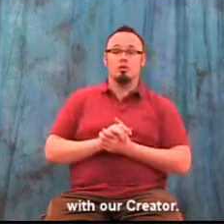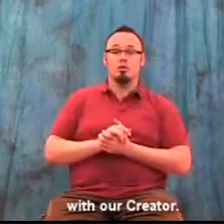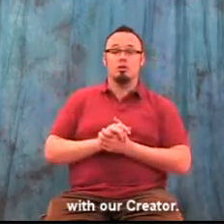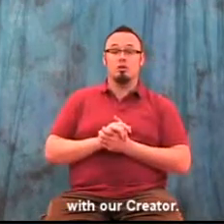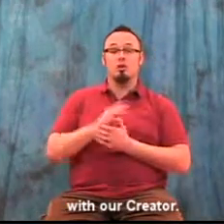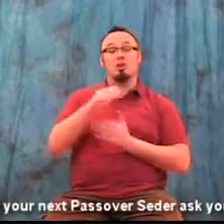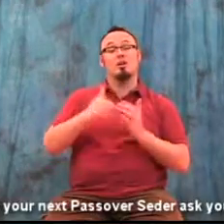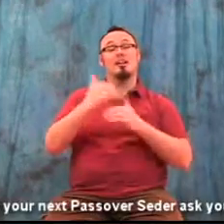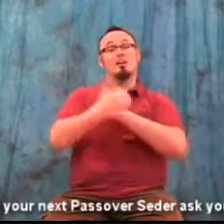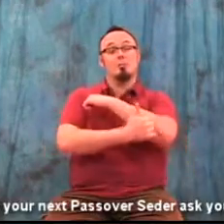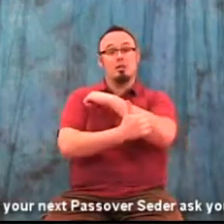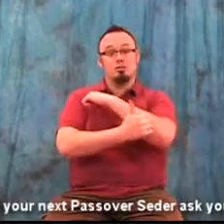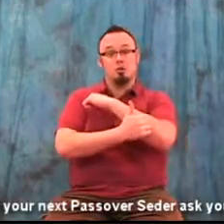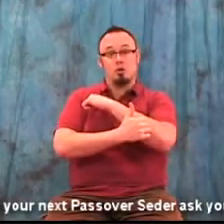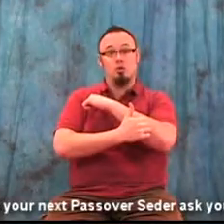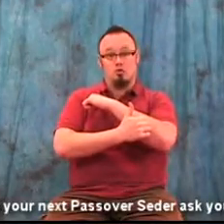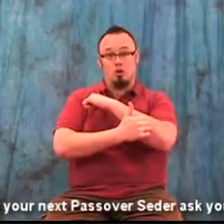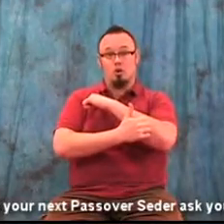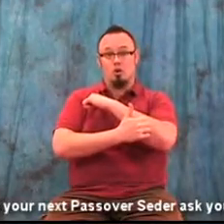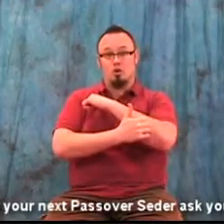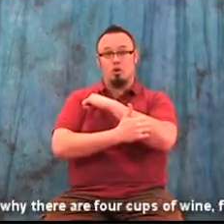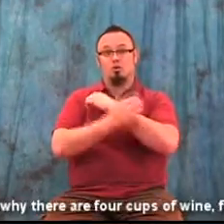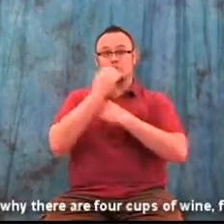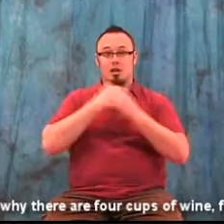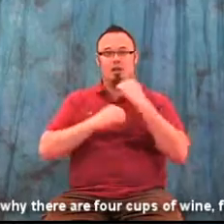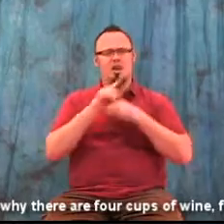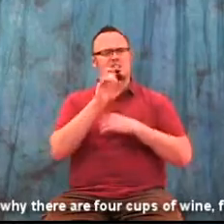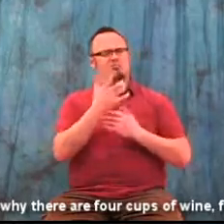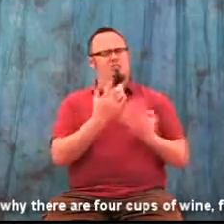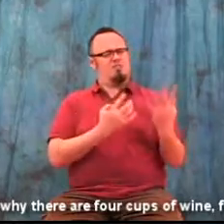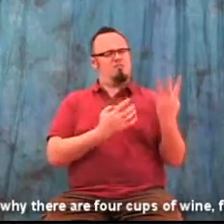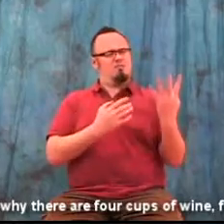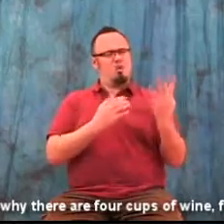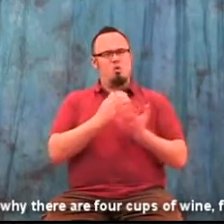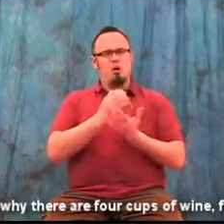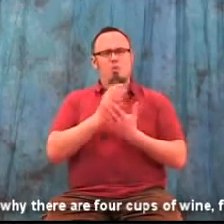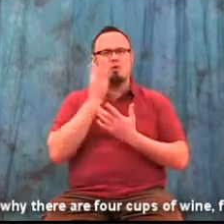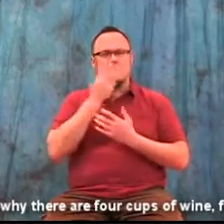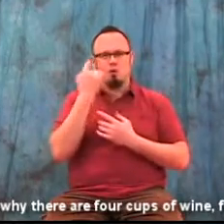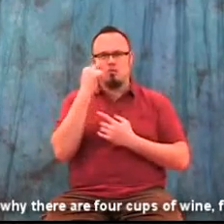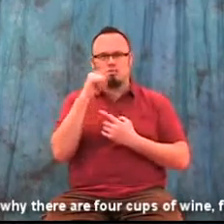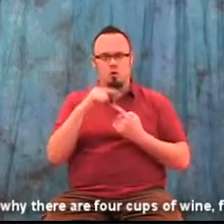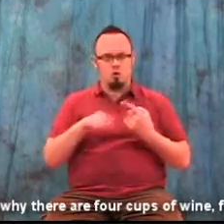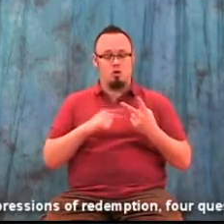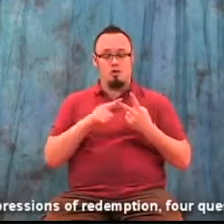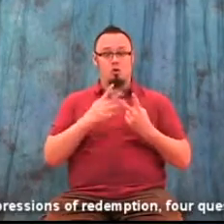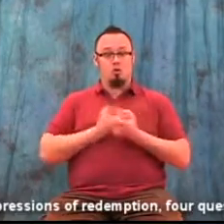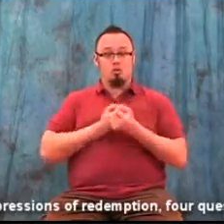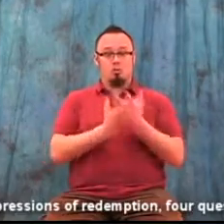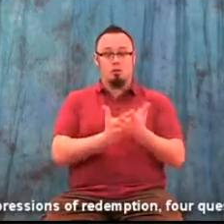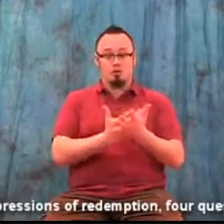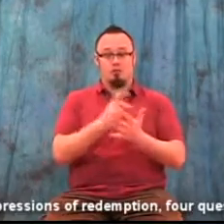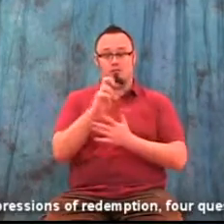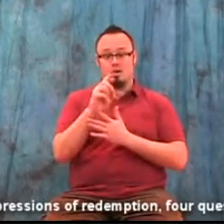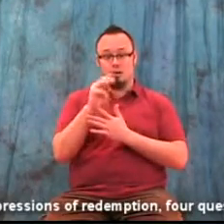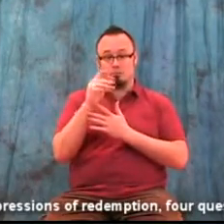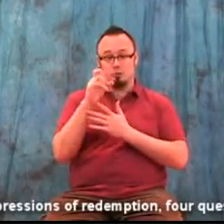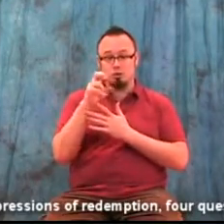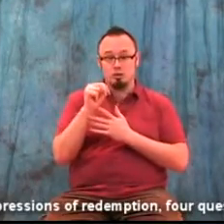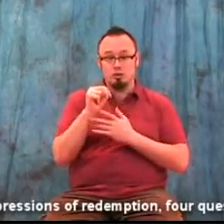At your next Passover Seder, ask yourself why there are 4 cups of wine, 4 expressions of redemption, 4